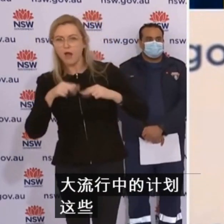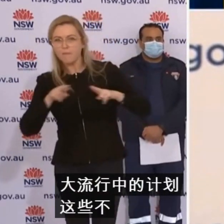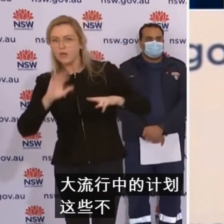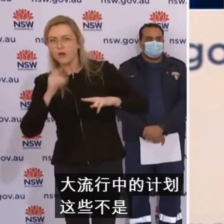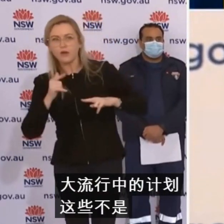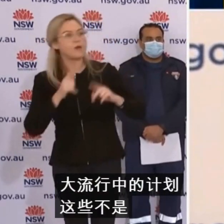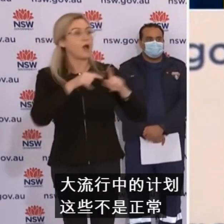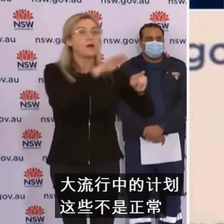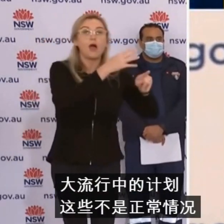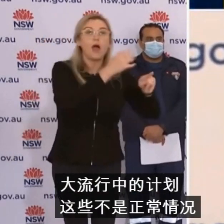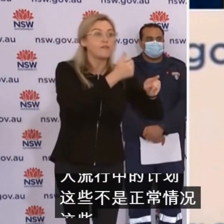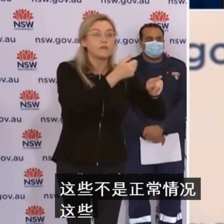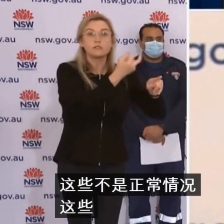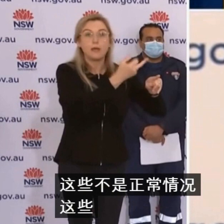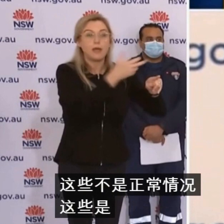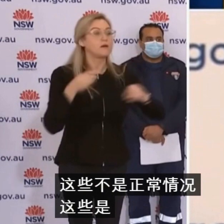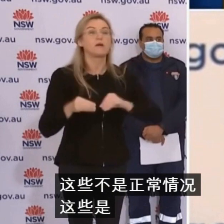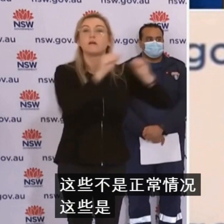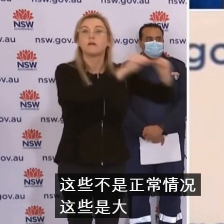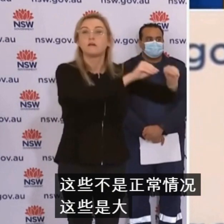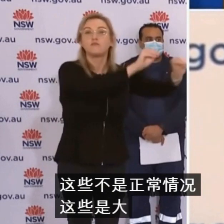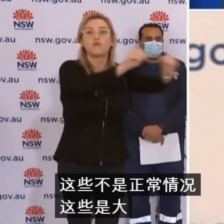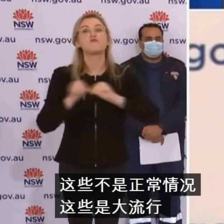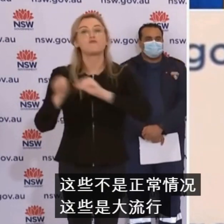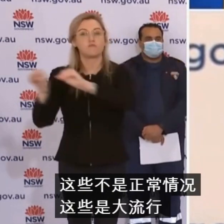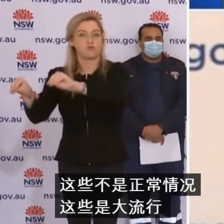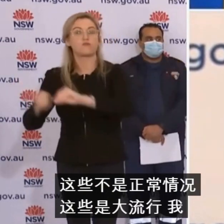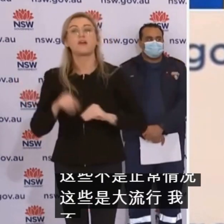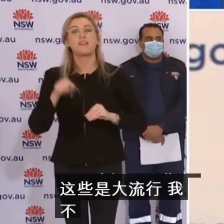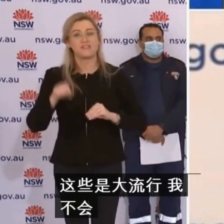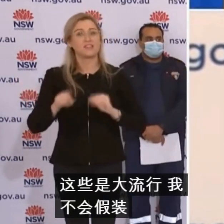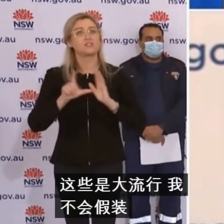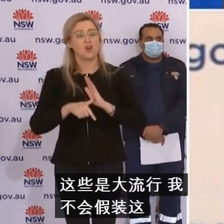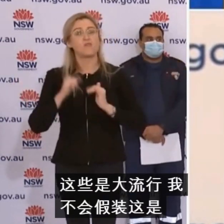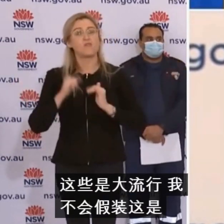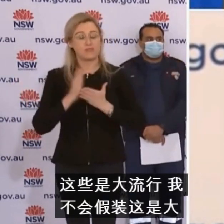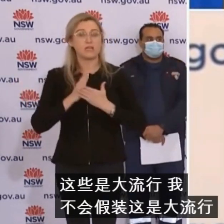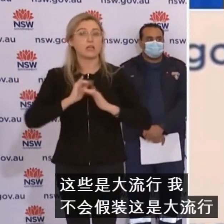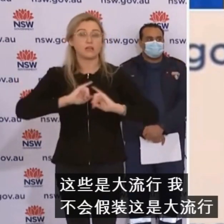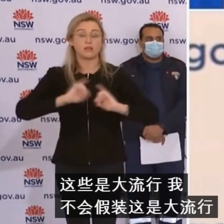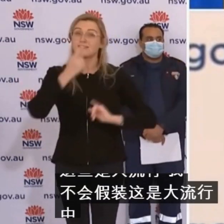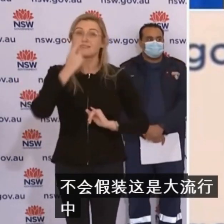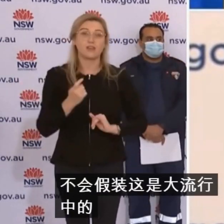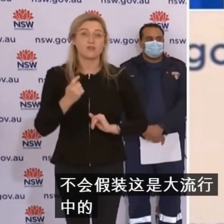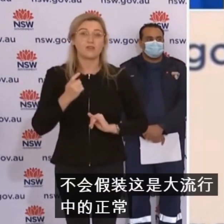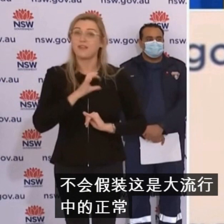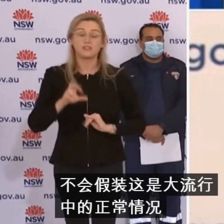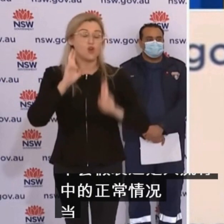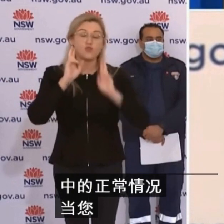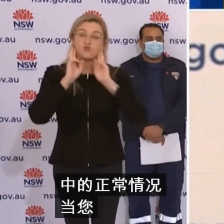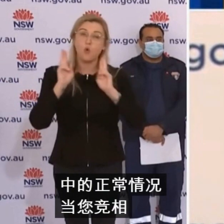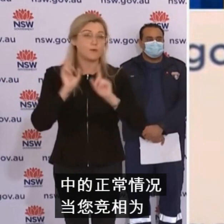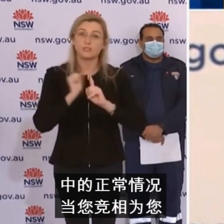These aren't normal circumstances. This is a pandemic. I'm not going to pretend this is situation normal. When you're in the